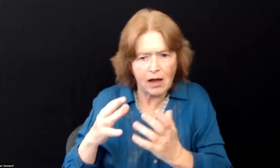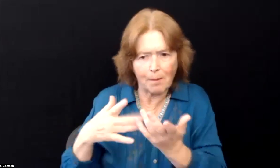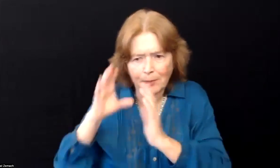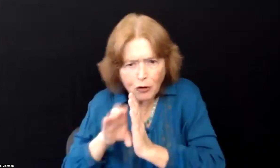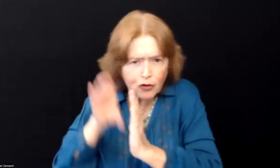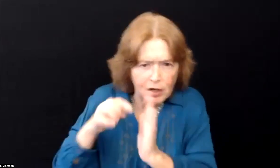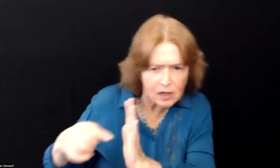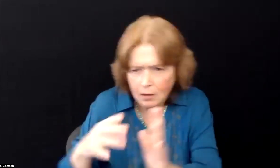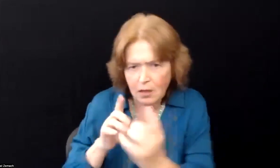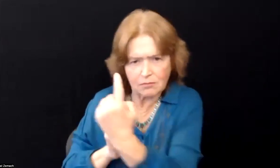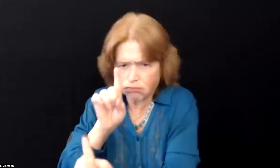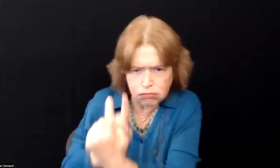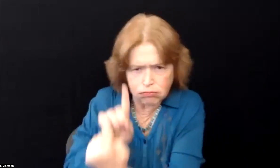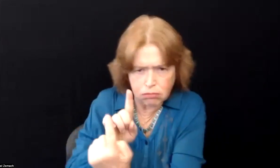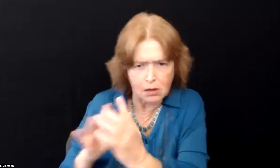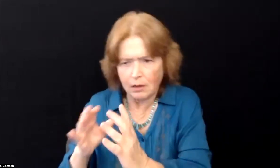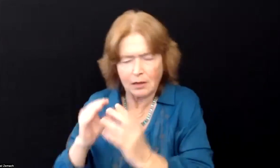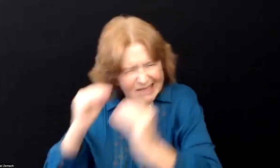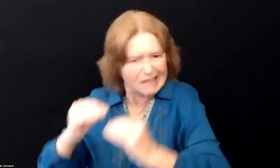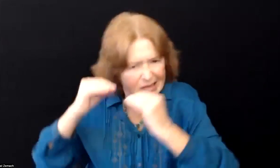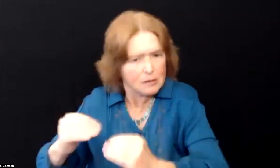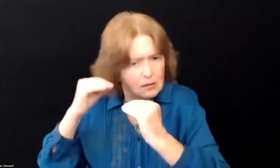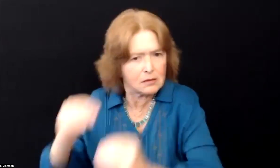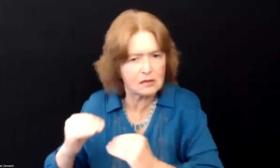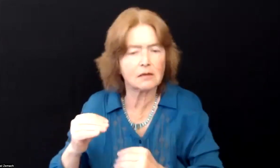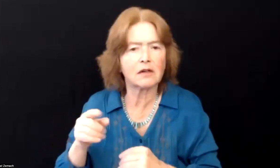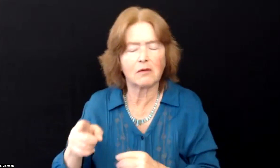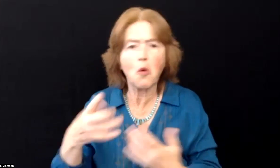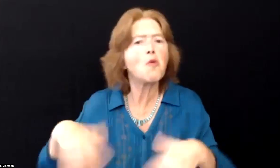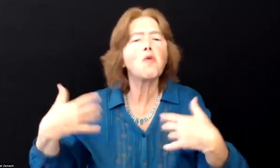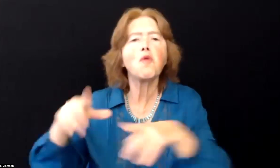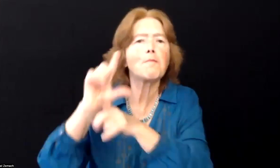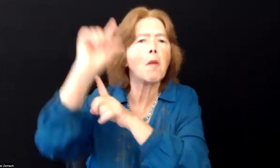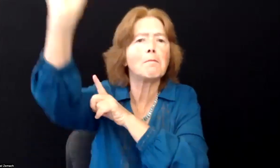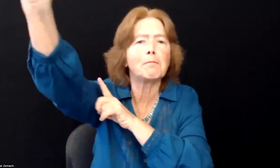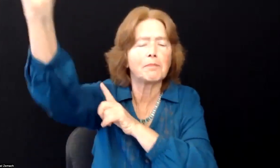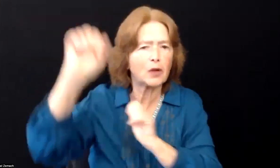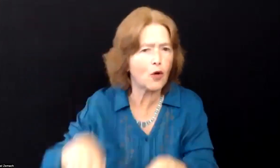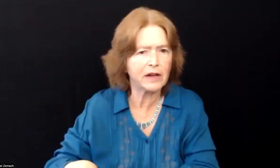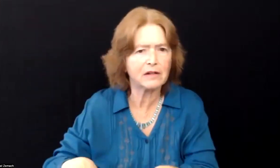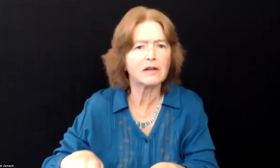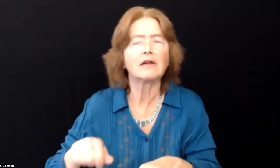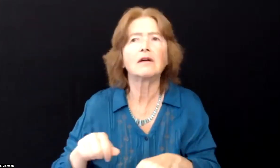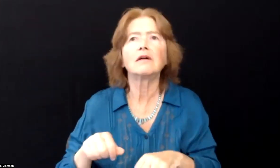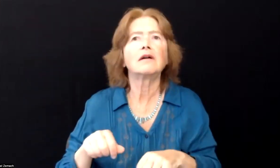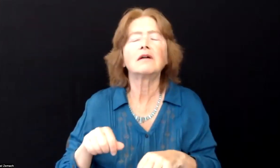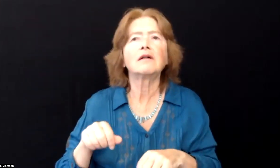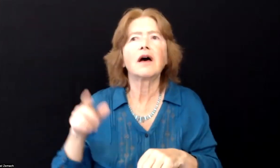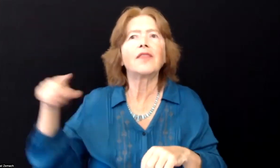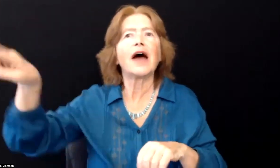and visuals and one-on-one support, I could see that she could thrive. Whereas